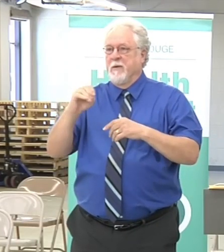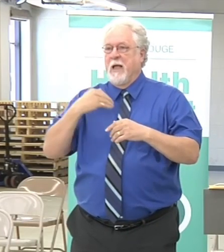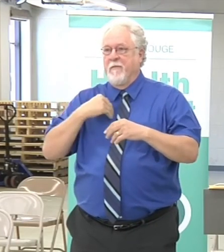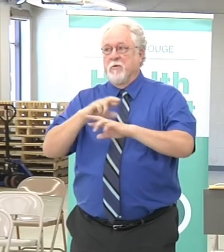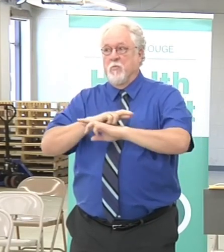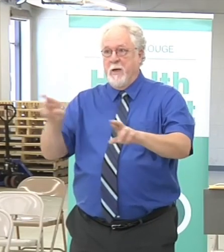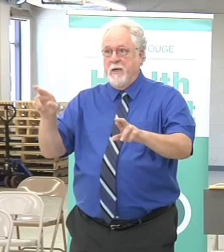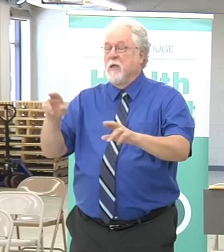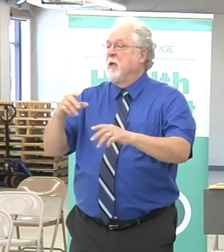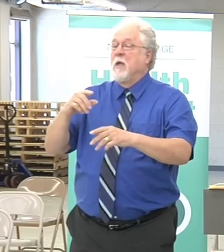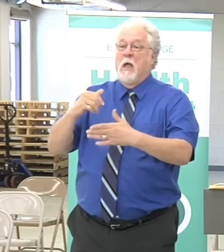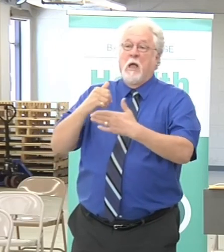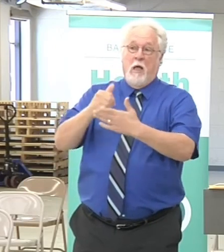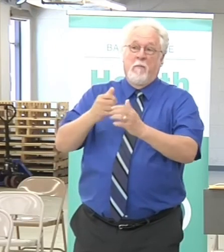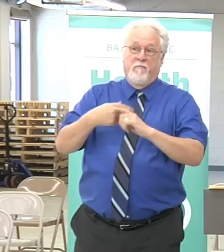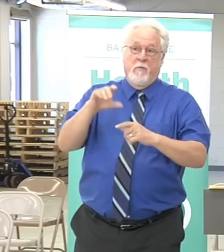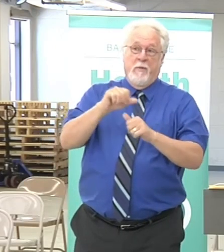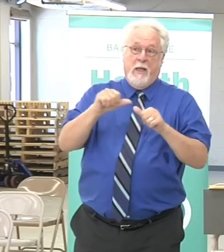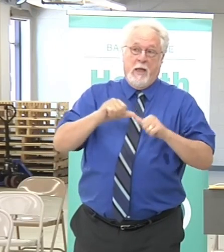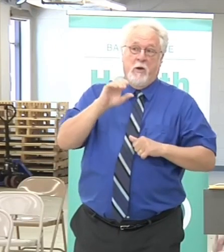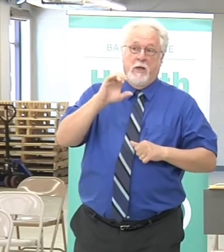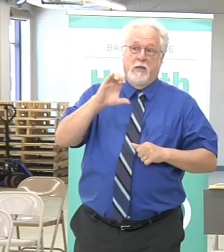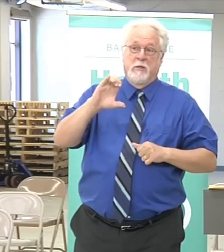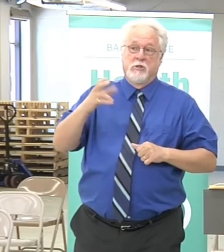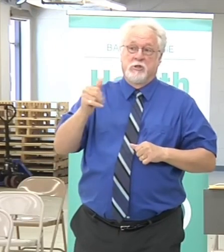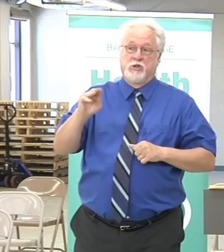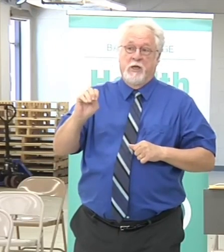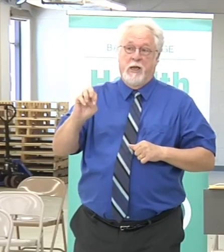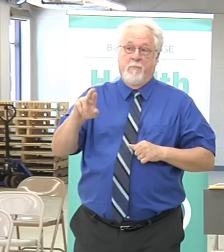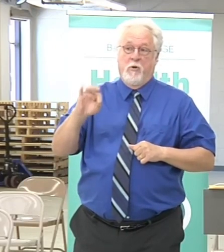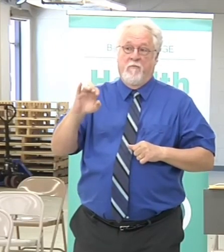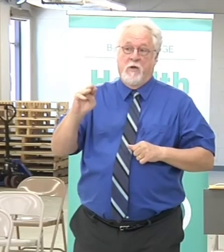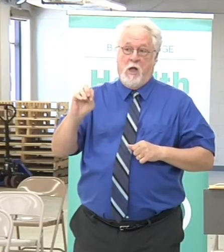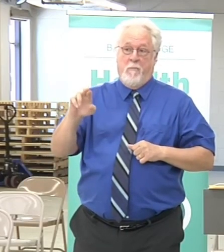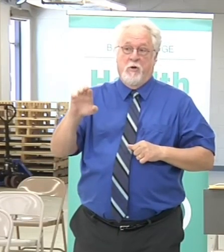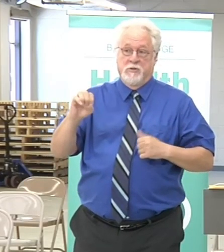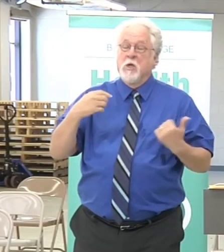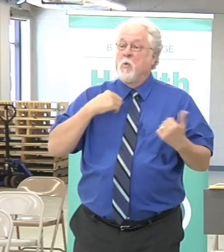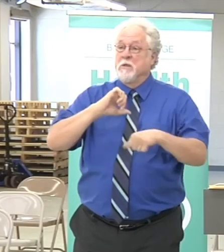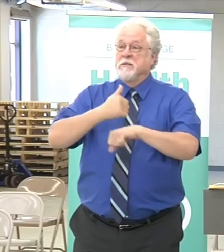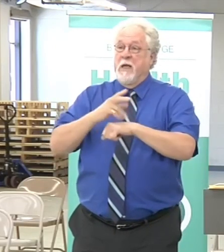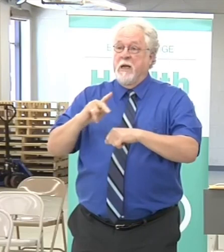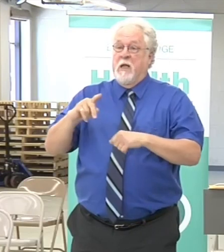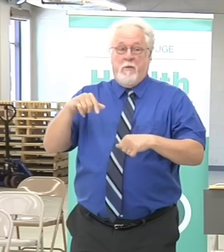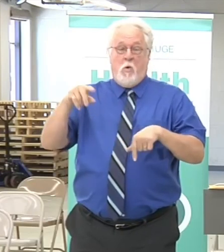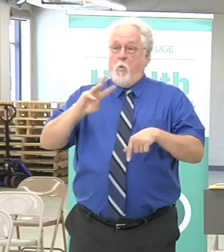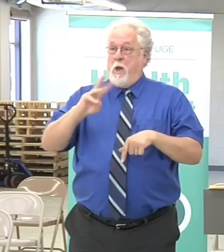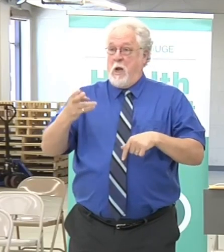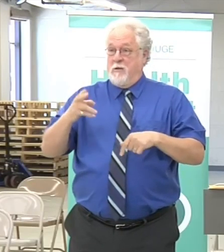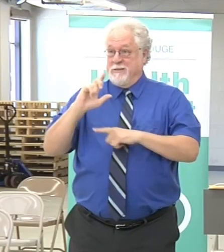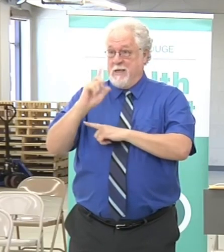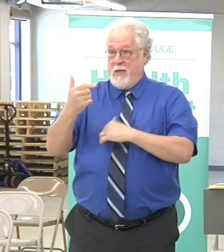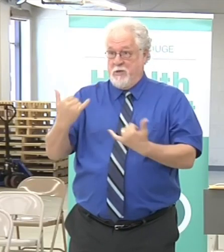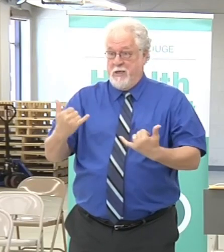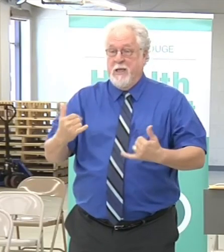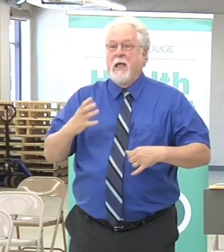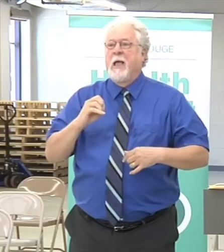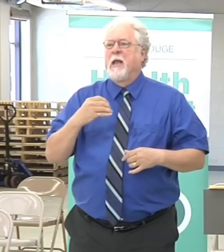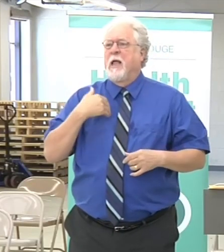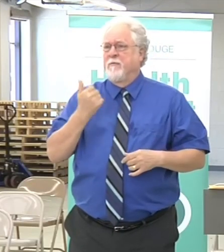great help of the area chamber. We will start setting up our warehouse facilities later today, and there's a number